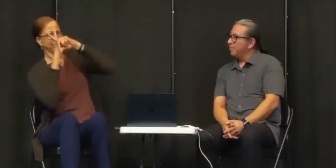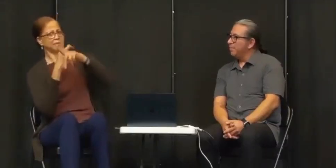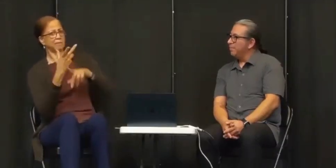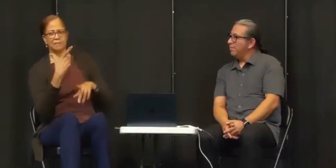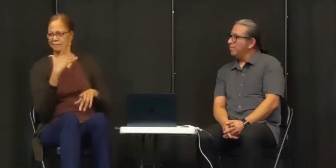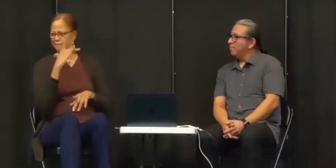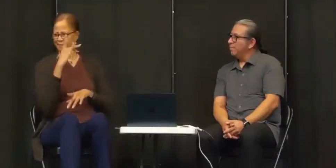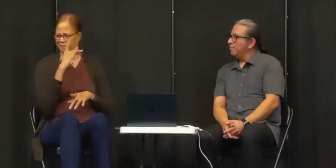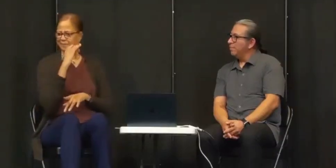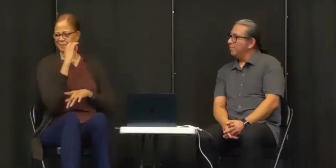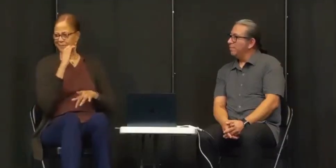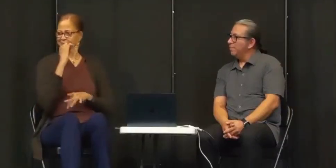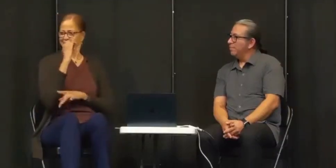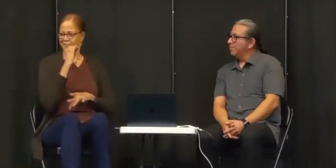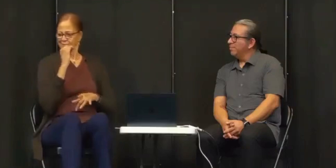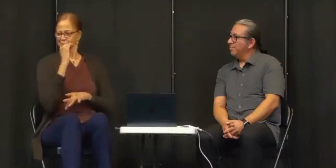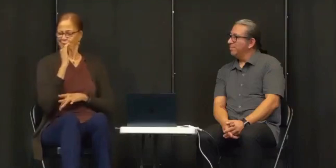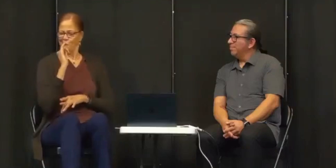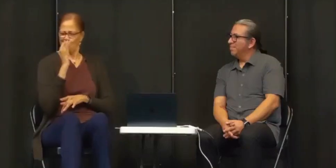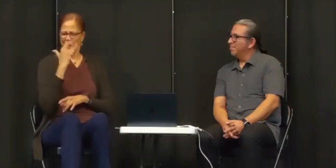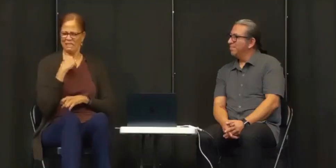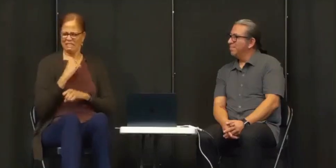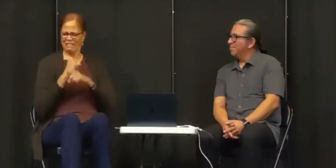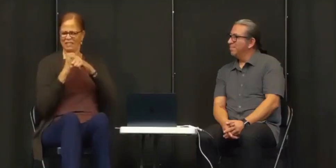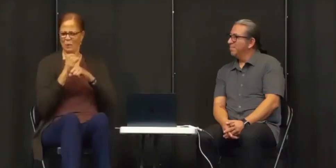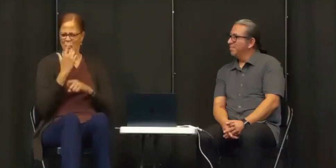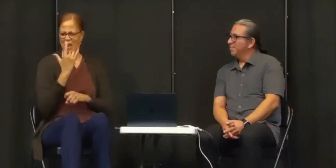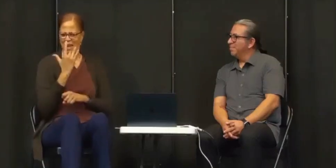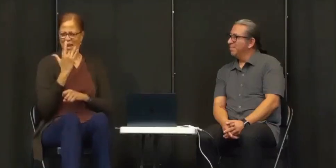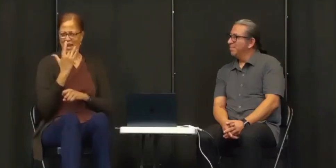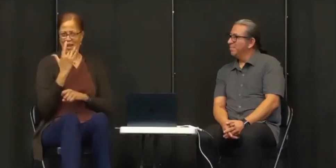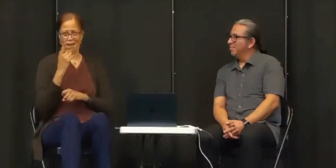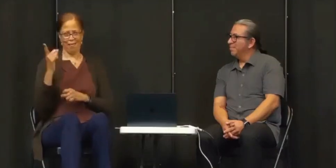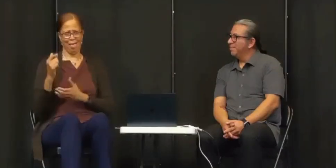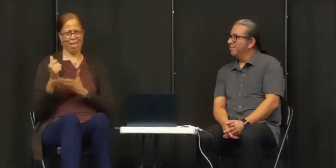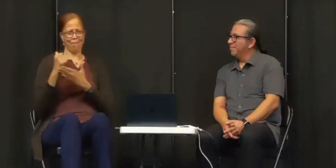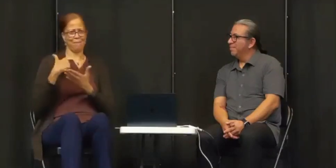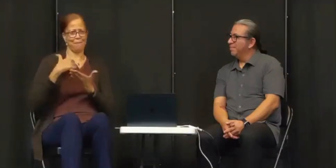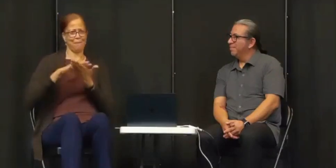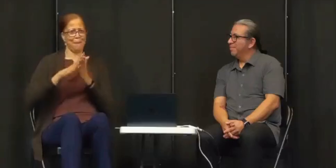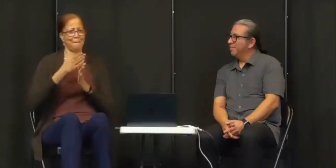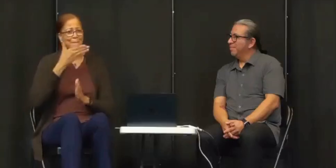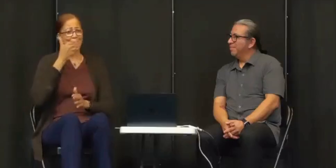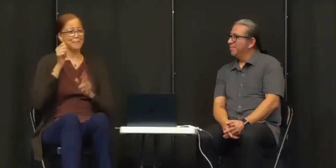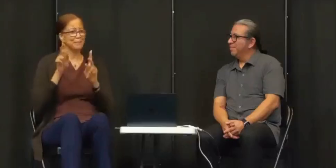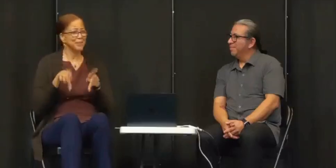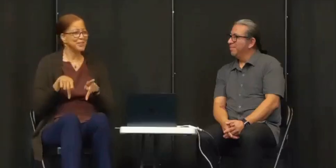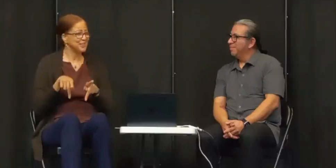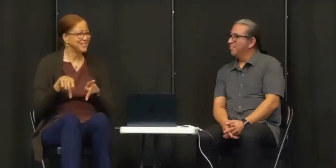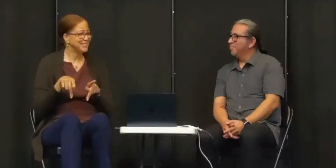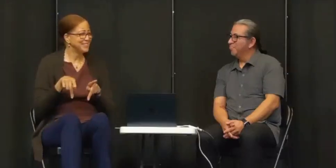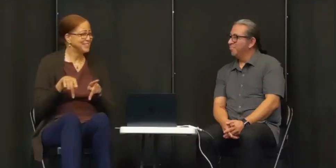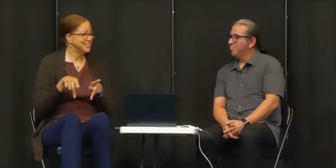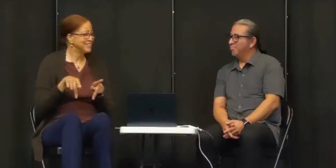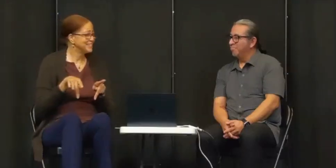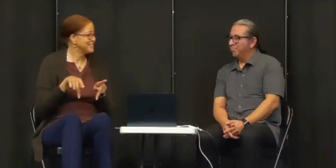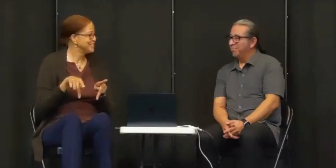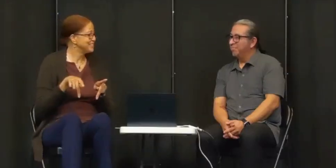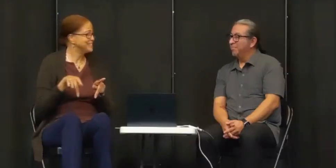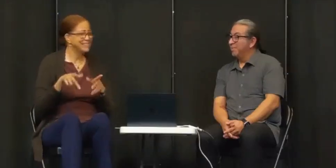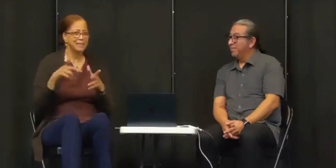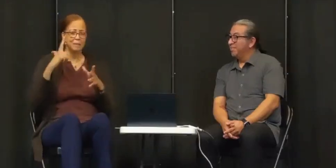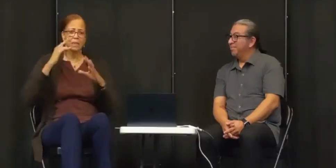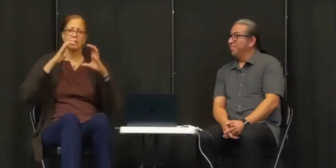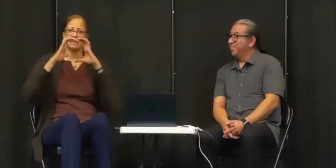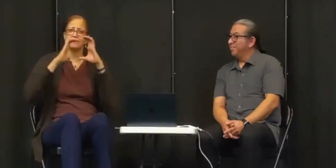that, and I may get a little defensive because I'm like, hey, that truth, that was the truth. But they're making me a better